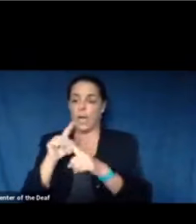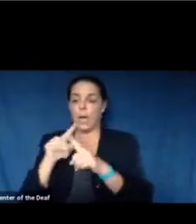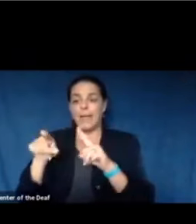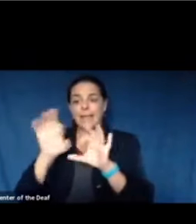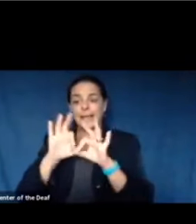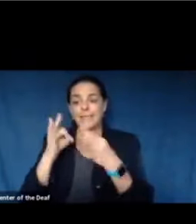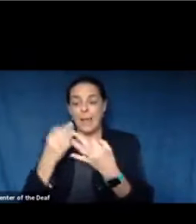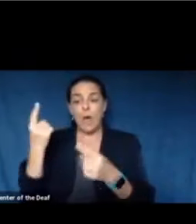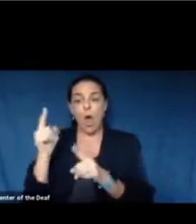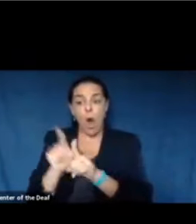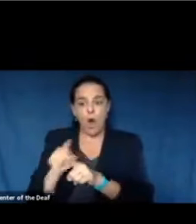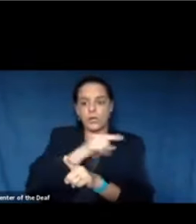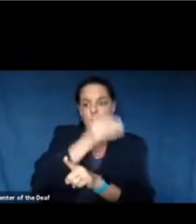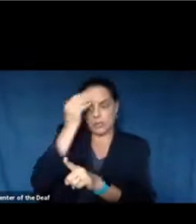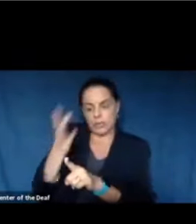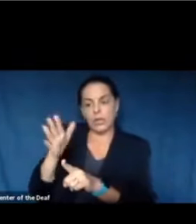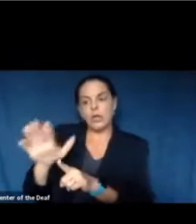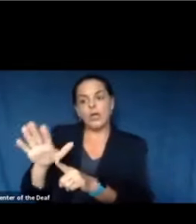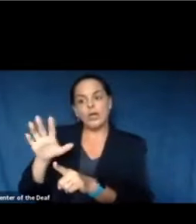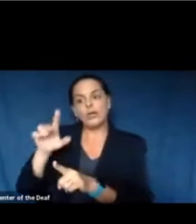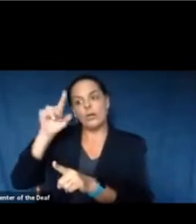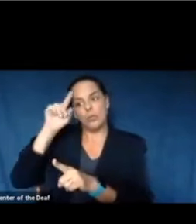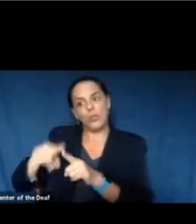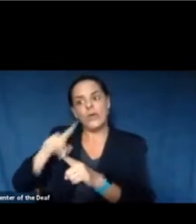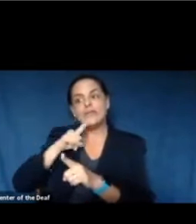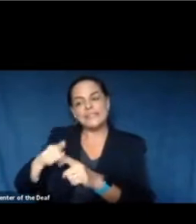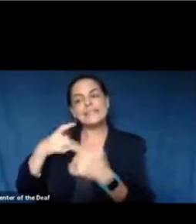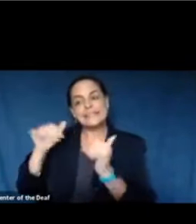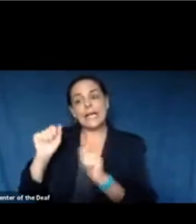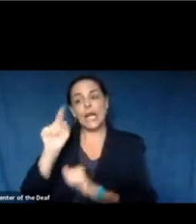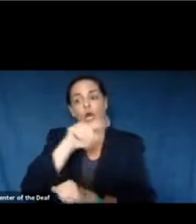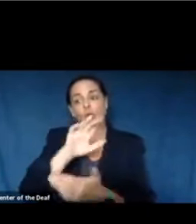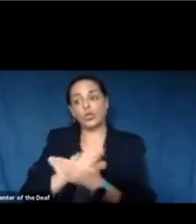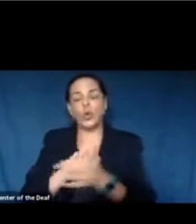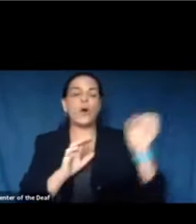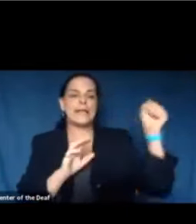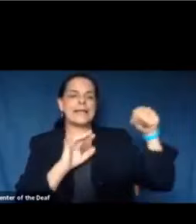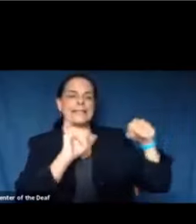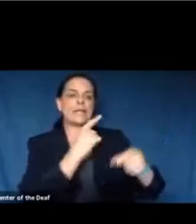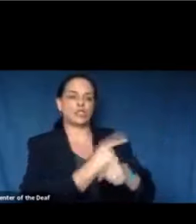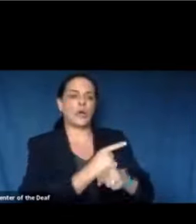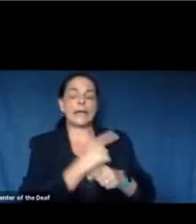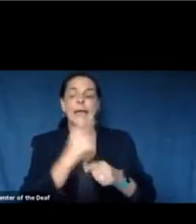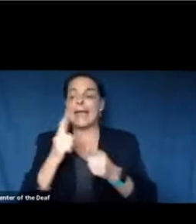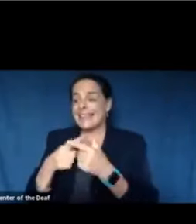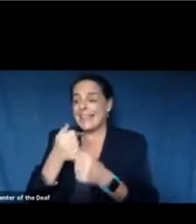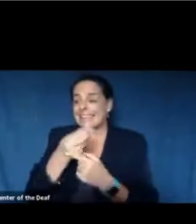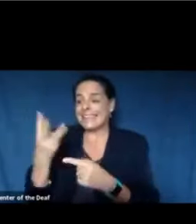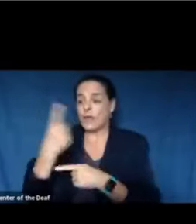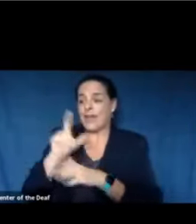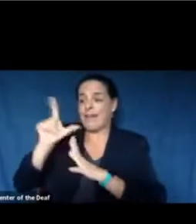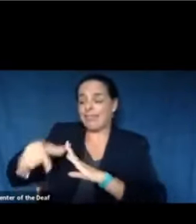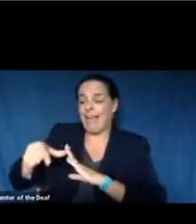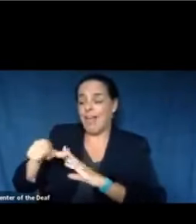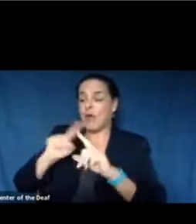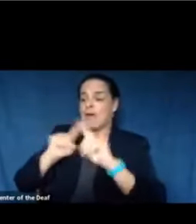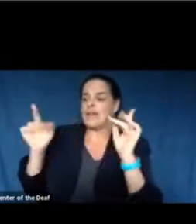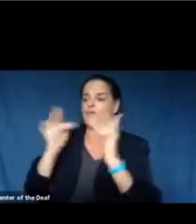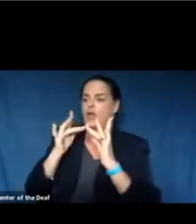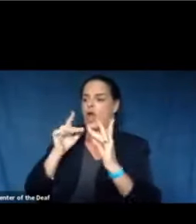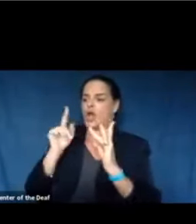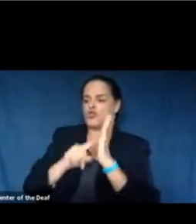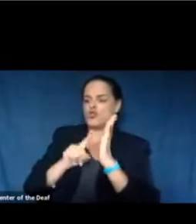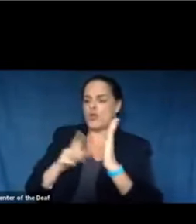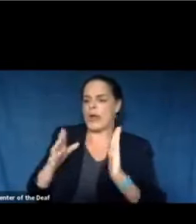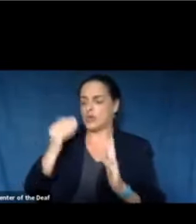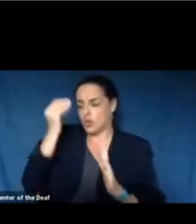also told the siblings were fine to keep going to school. Yes, that is correct. Then days later, a different contact tracer instructed the